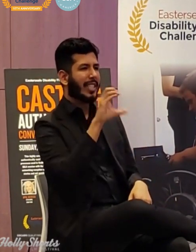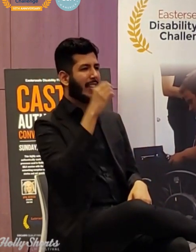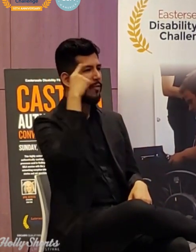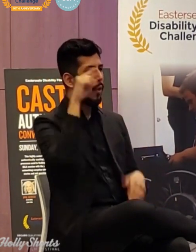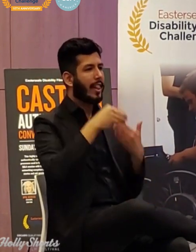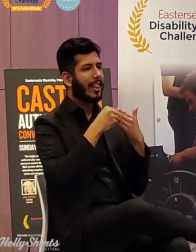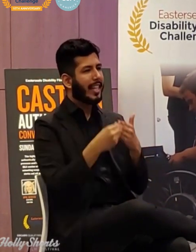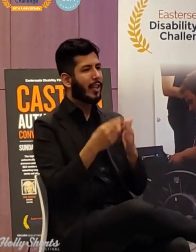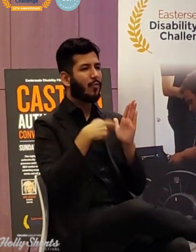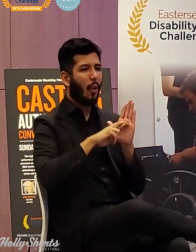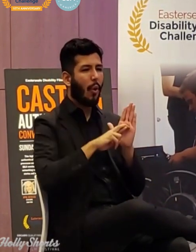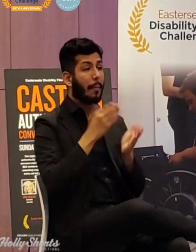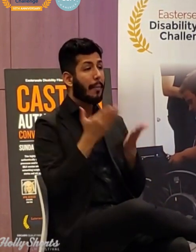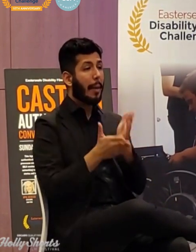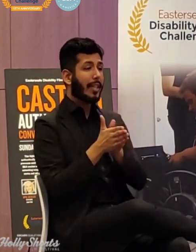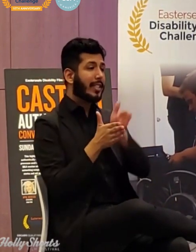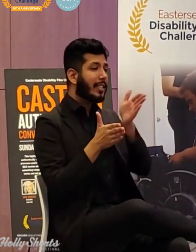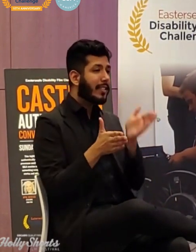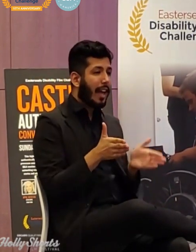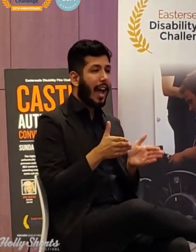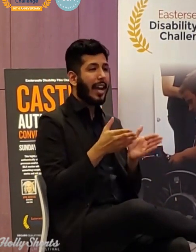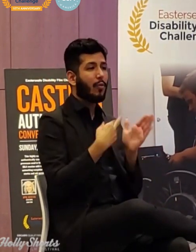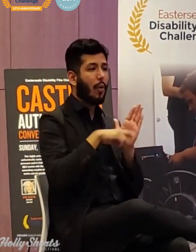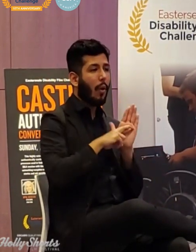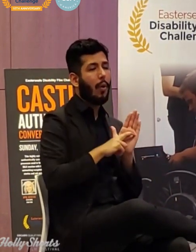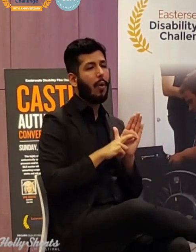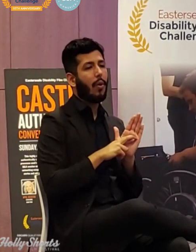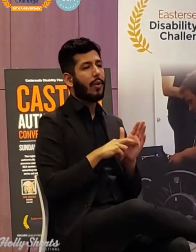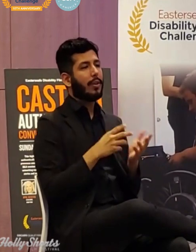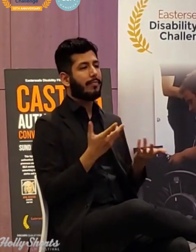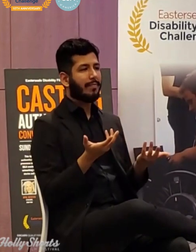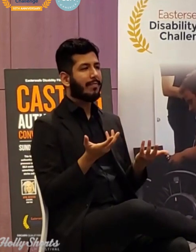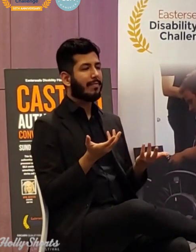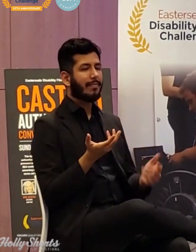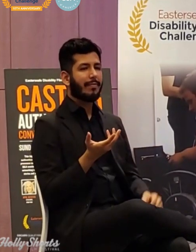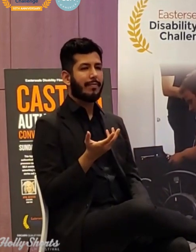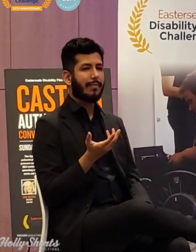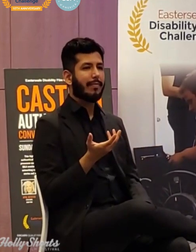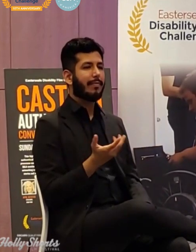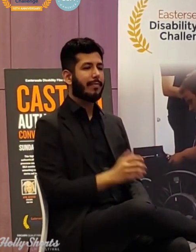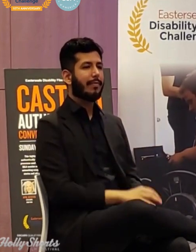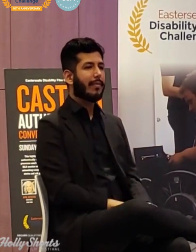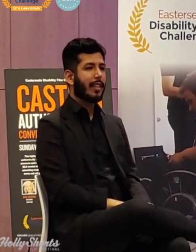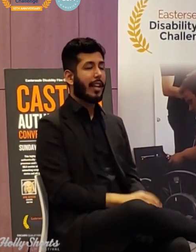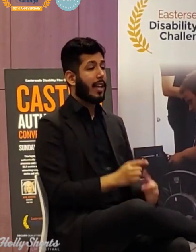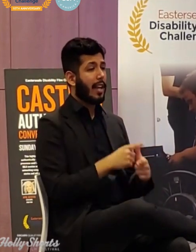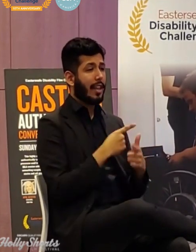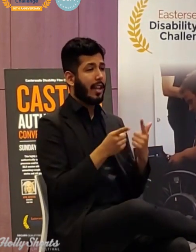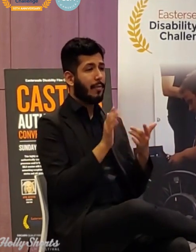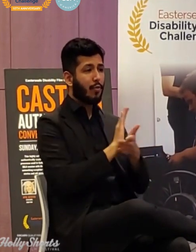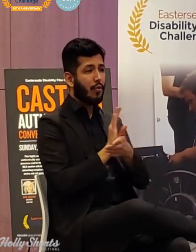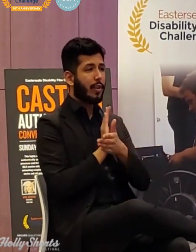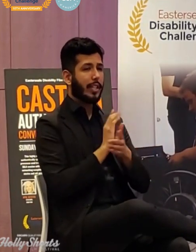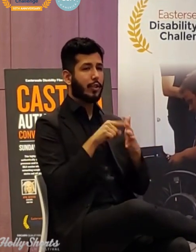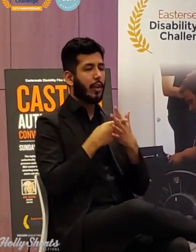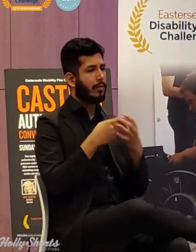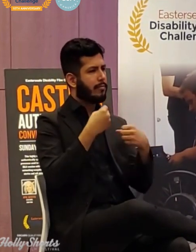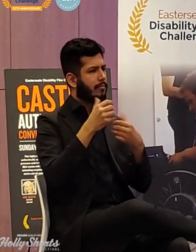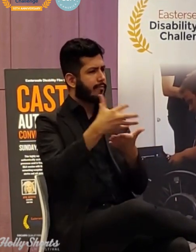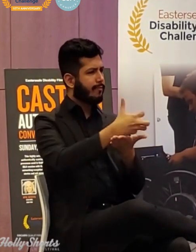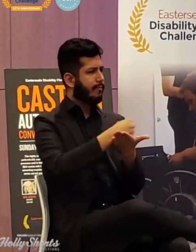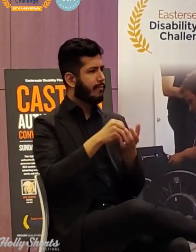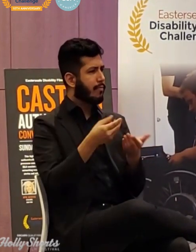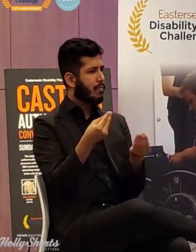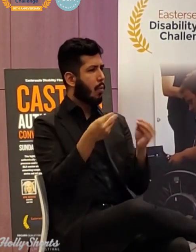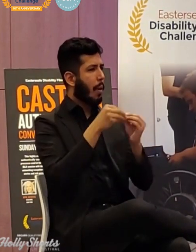know, as April said, the unconscious biases that come through. But then movies started actually making a lot of money. I think that has a lot to